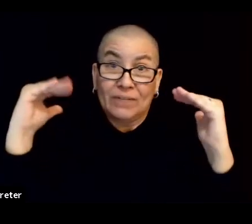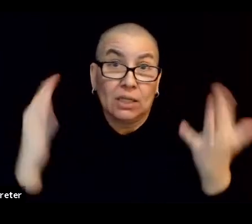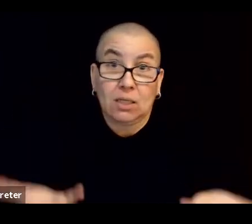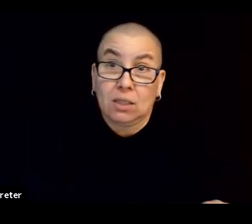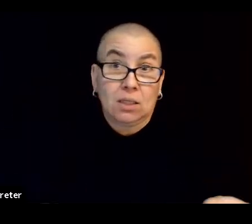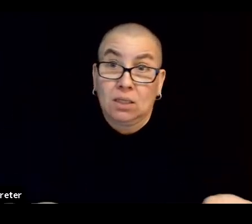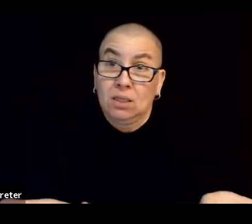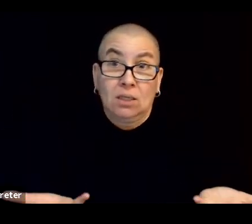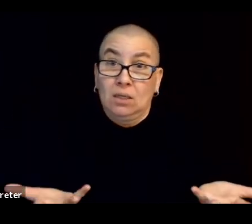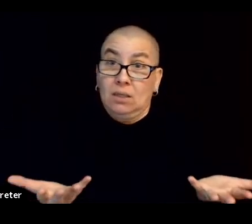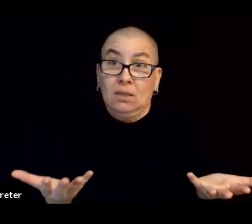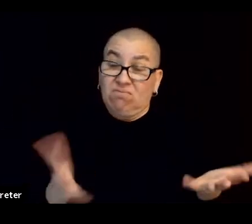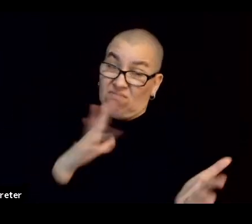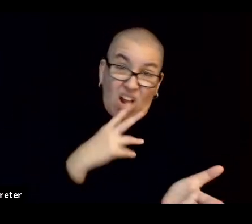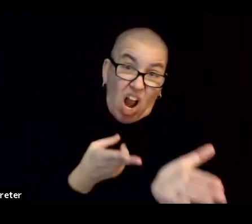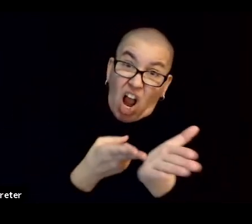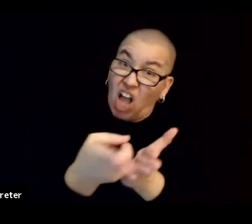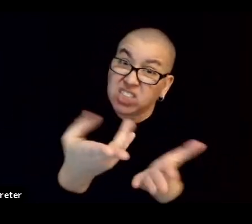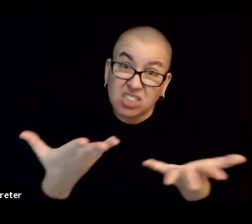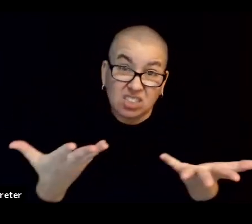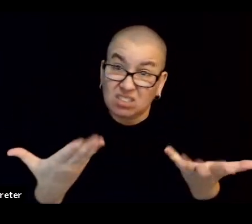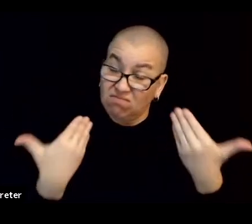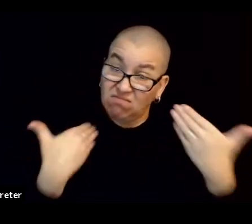we were going to get a double allotment this week of